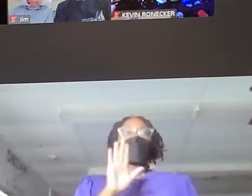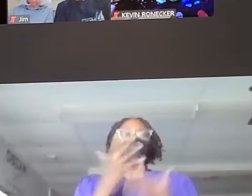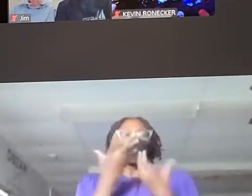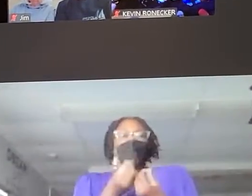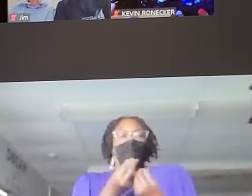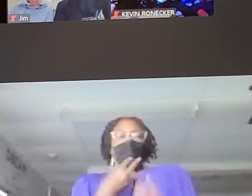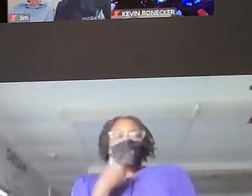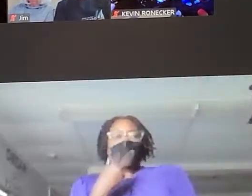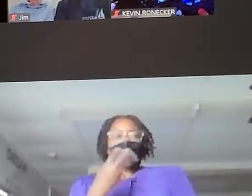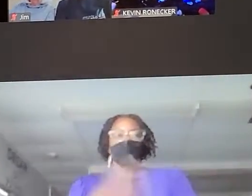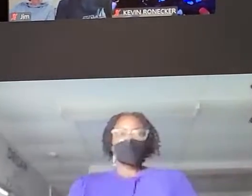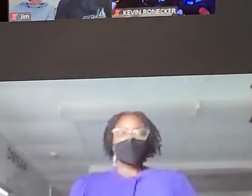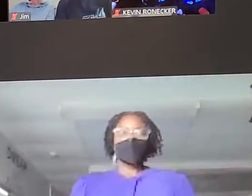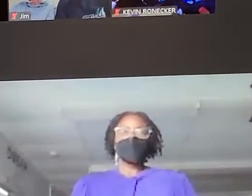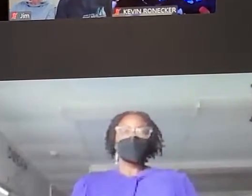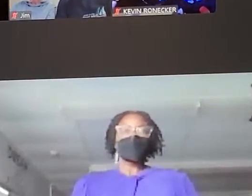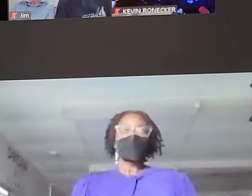voice.